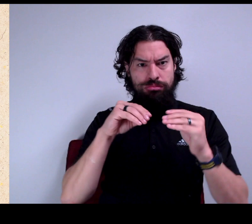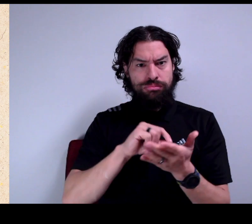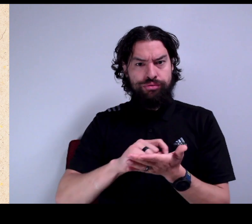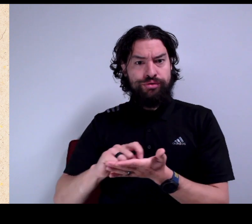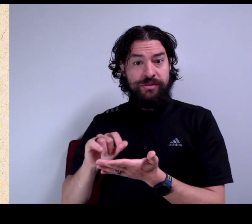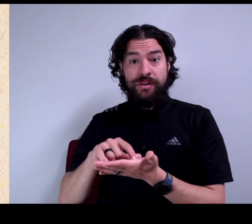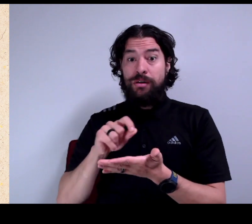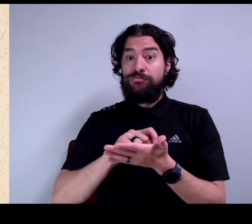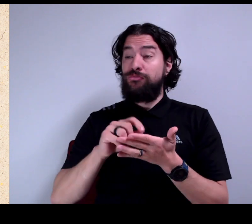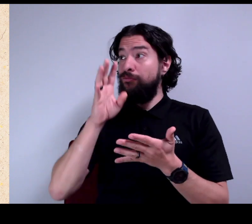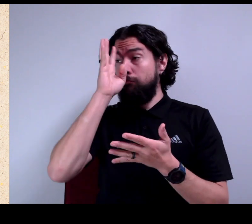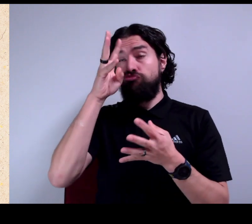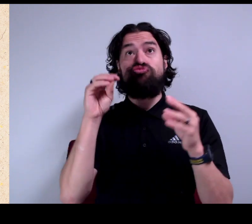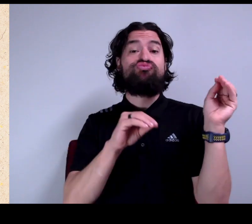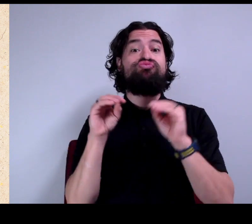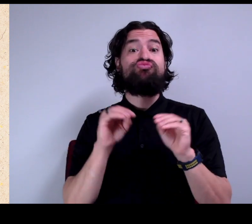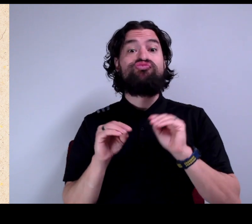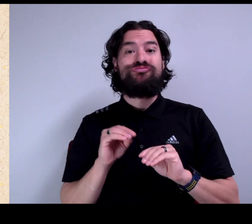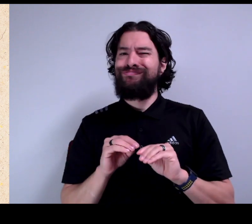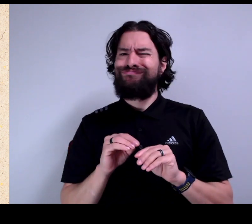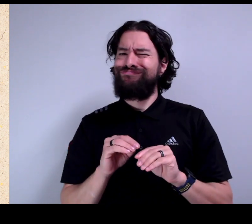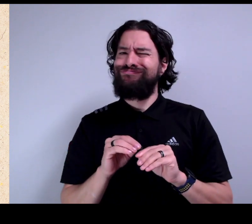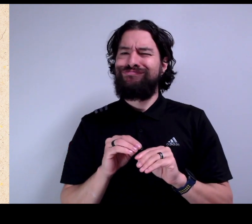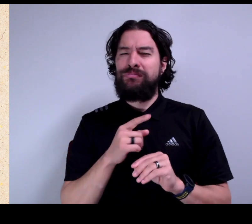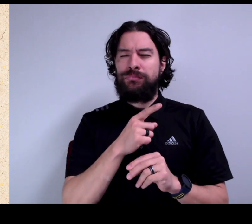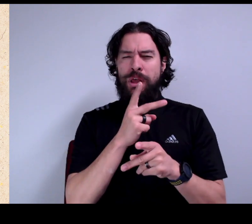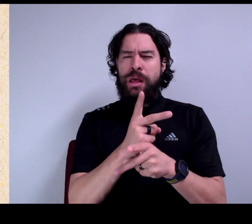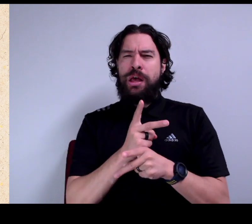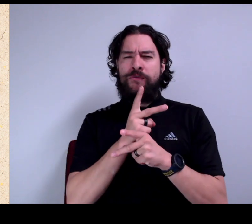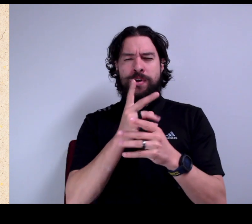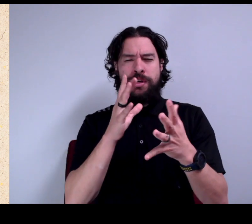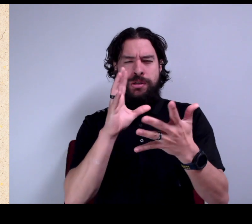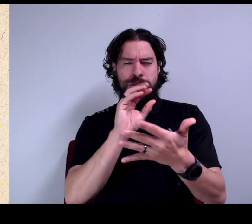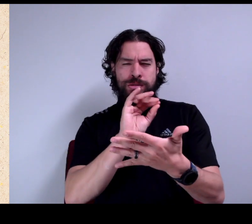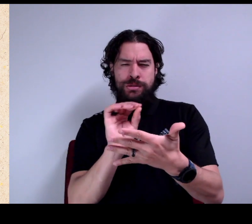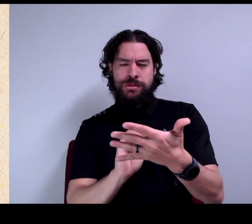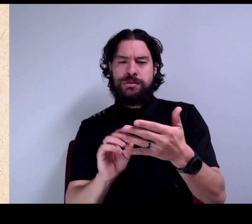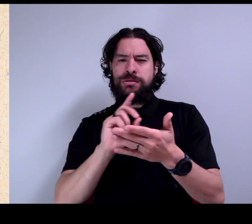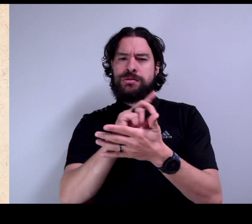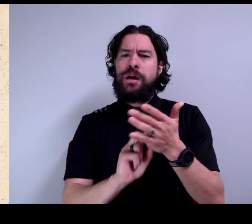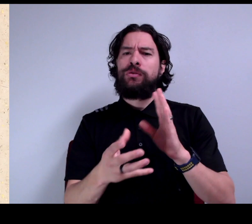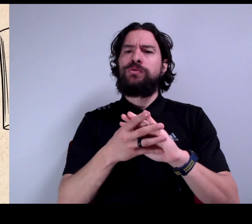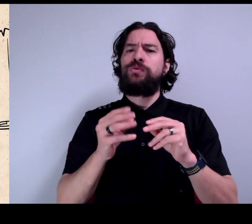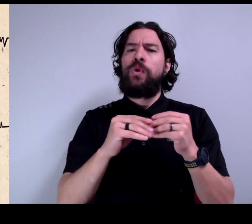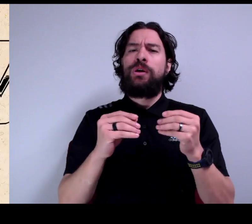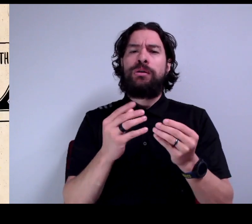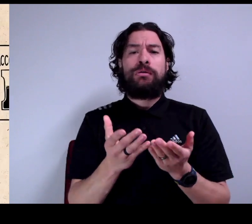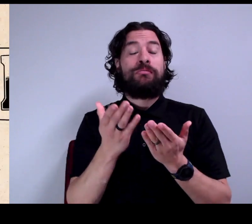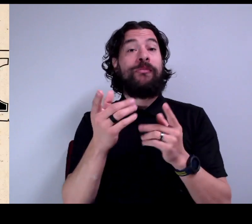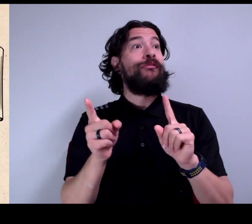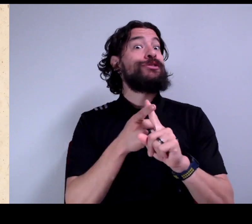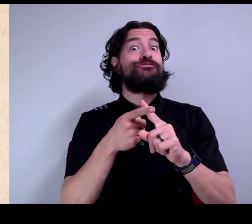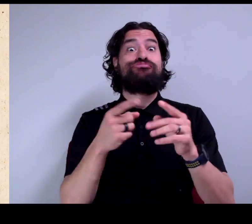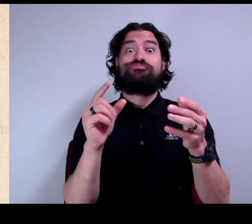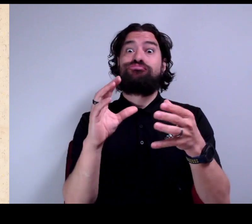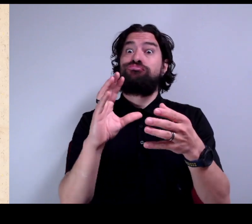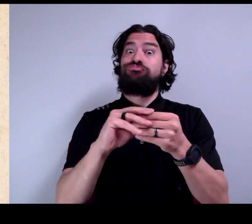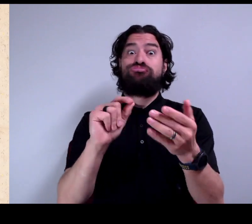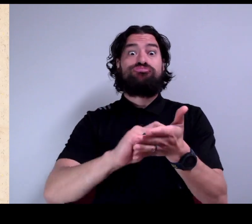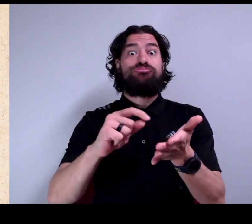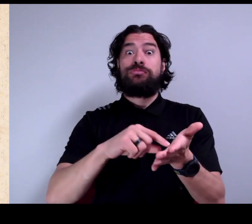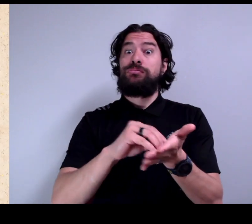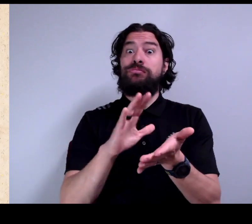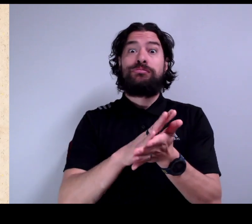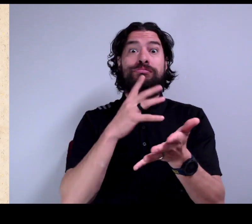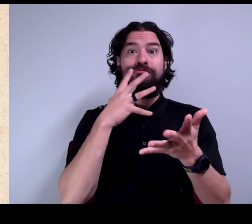account. But Mark didn't just randomly throw the pieces together. He's carefully designed this story of Jesus. In the first line of the book,